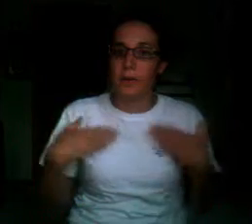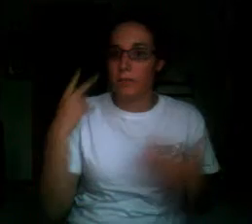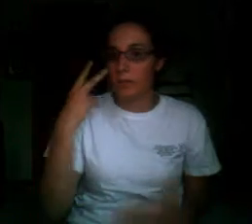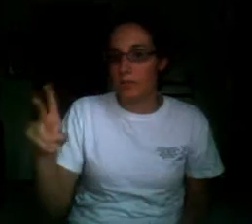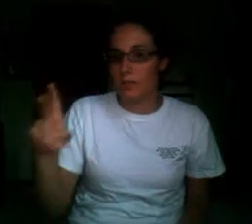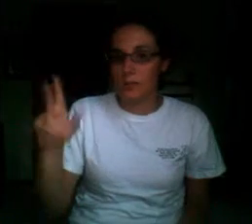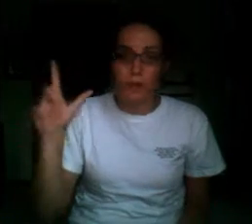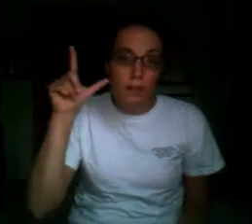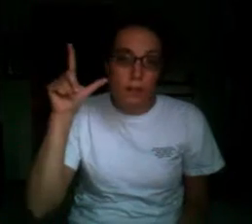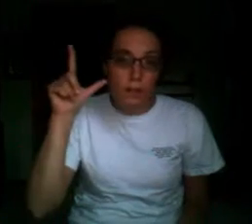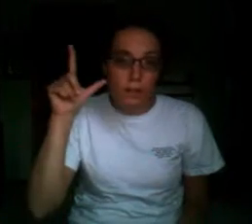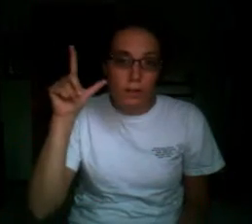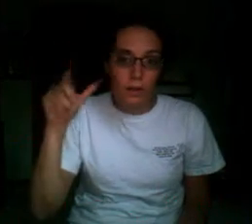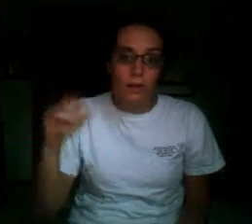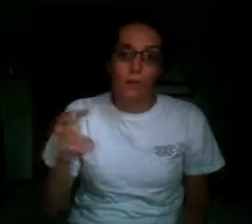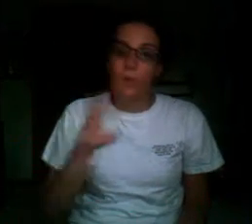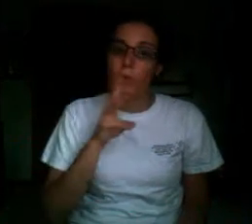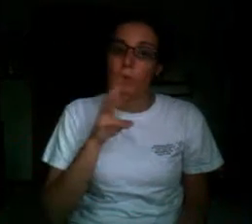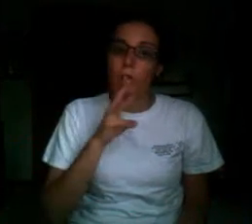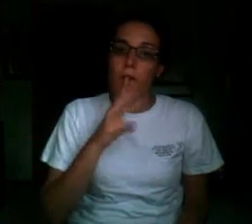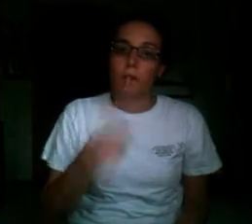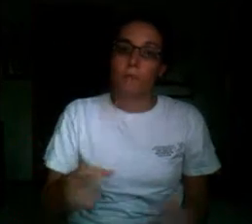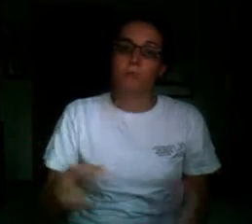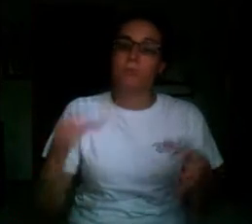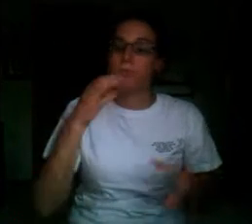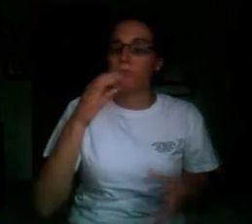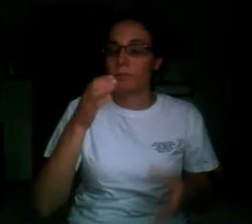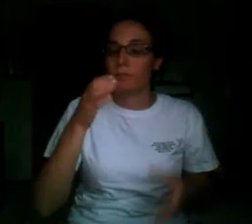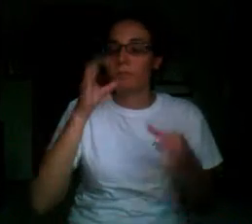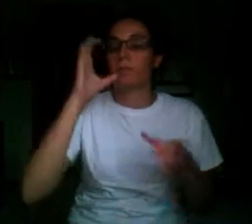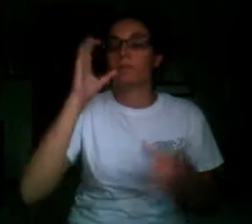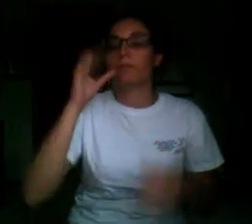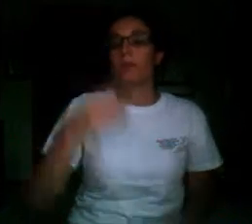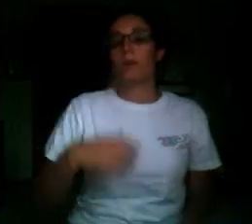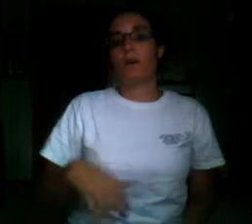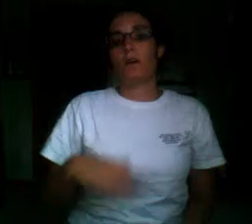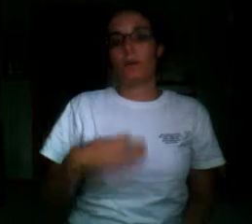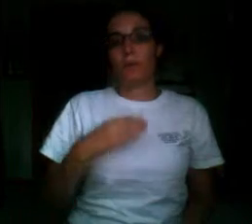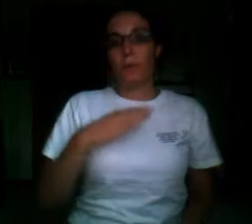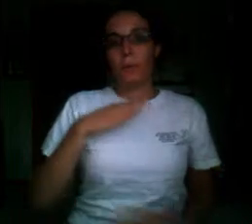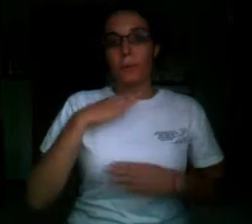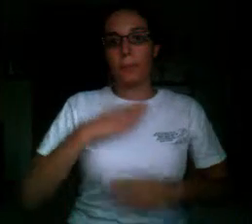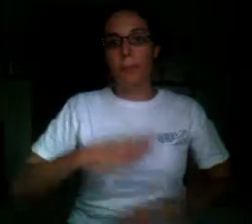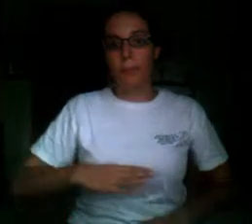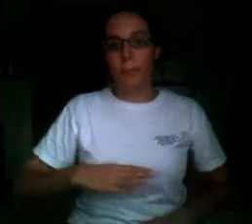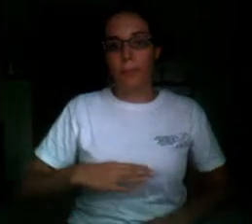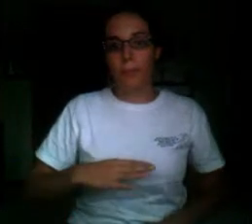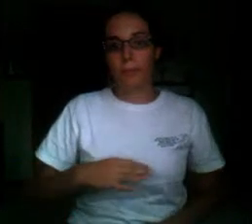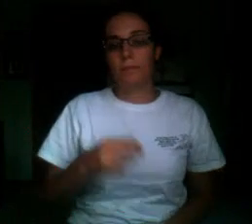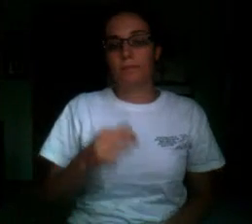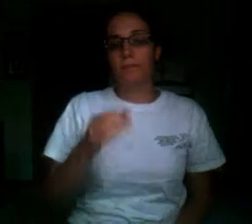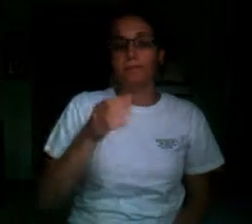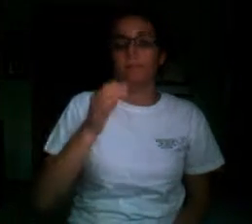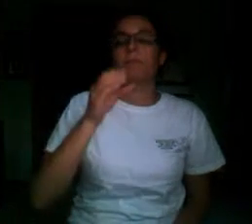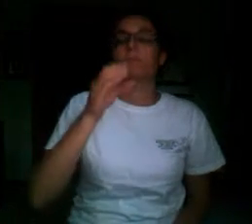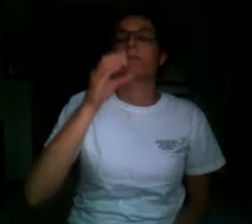machine and drank a mouthful. "Ah, that hits the spot," he said, and tipped up the jug again. Then he